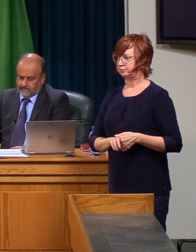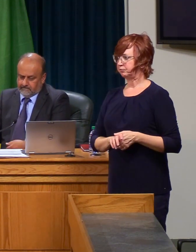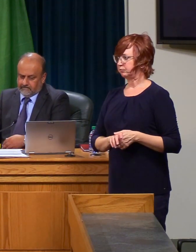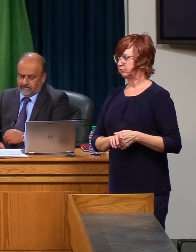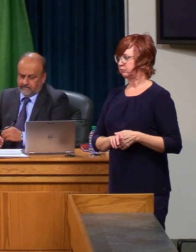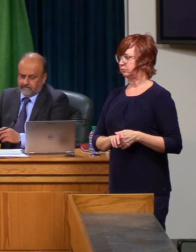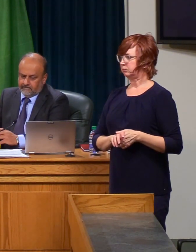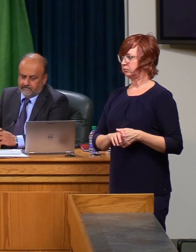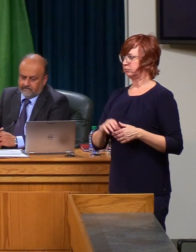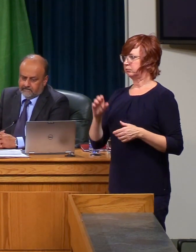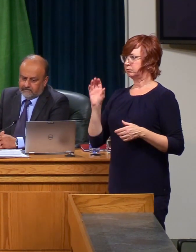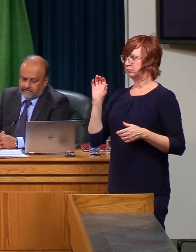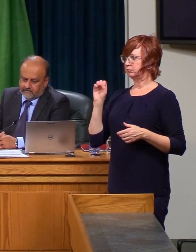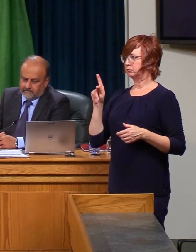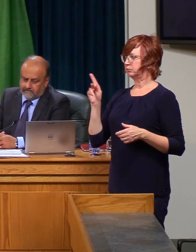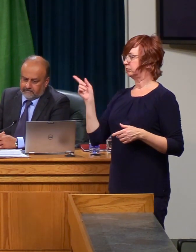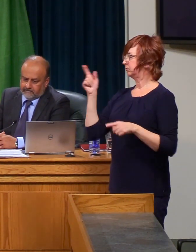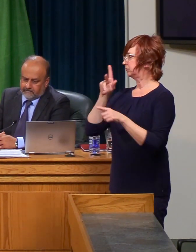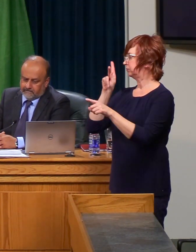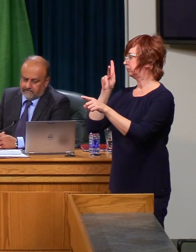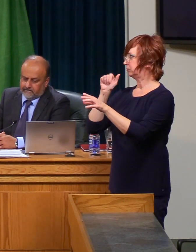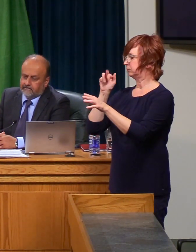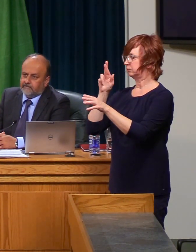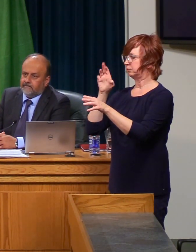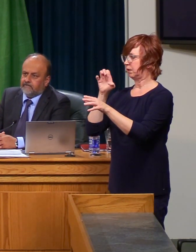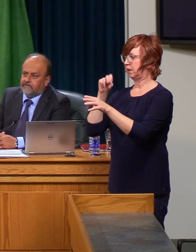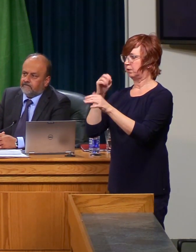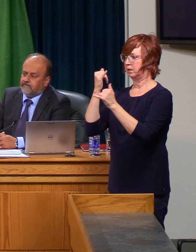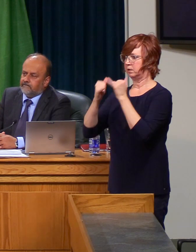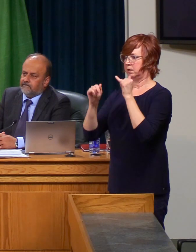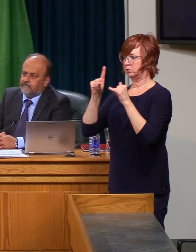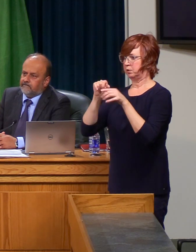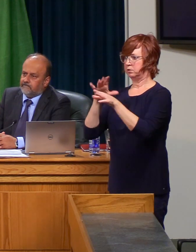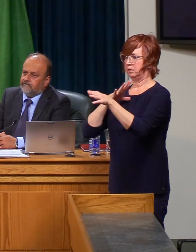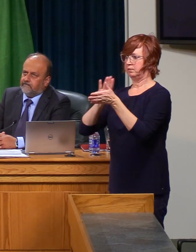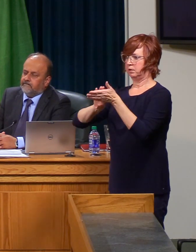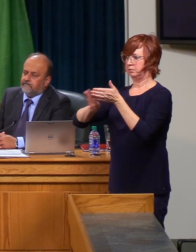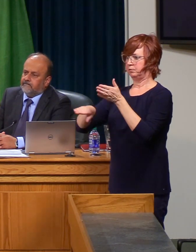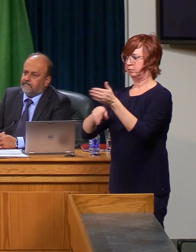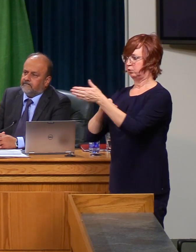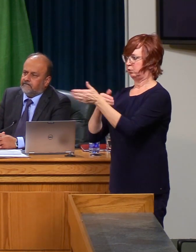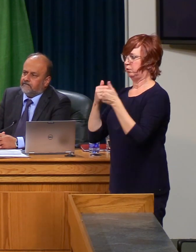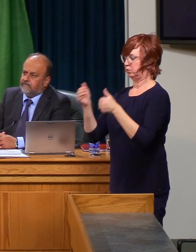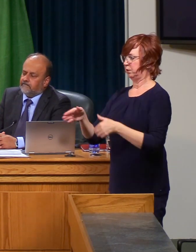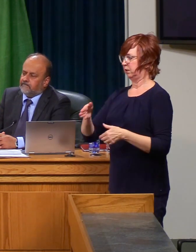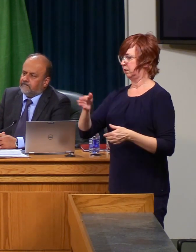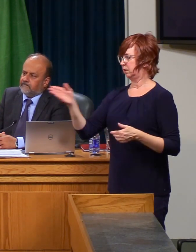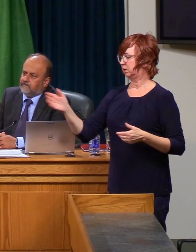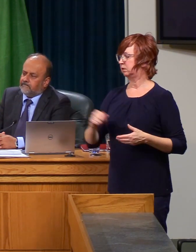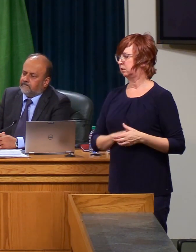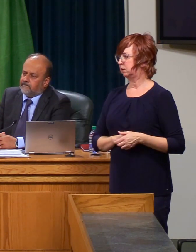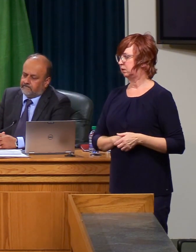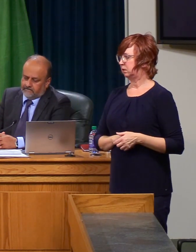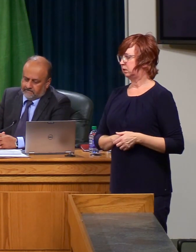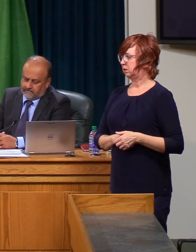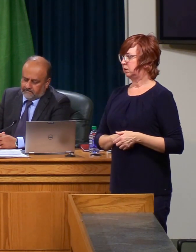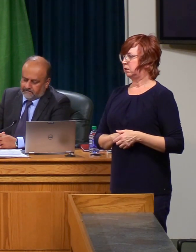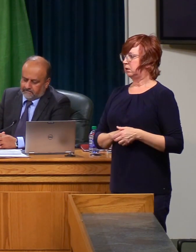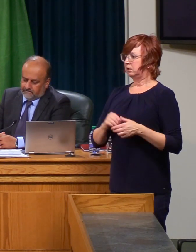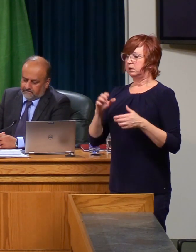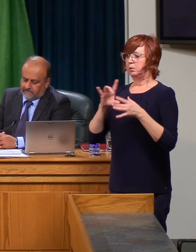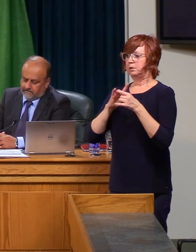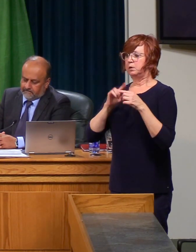another. Okay. Now, Karen, we have time for the last question. It's okay. just on the economic measures